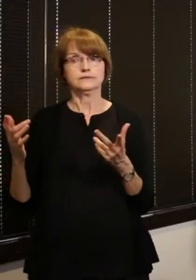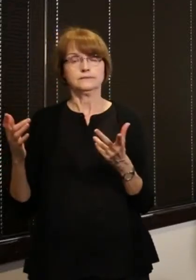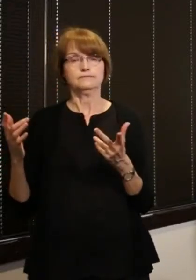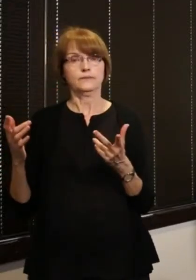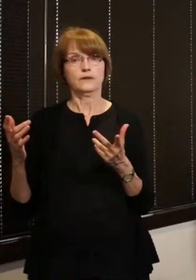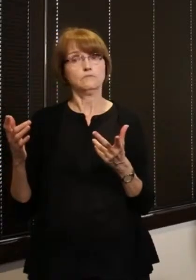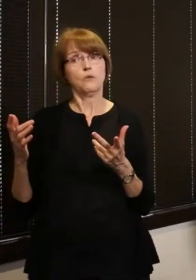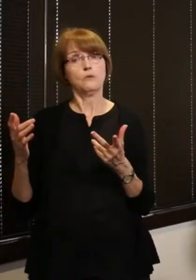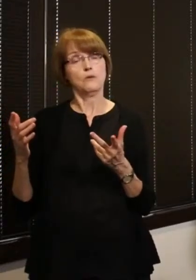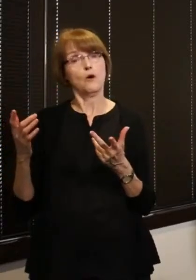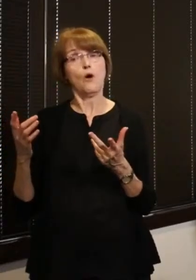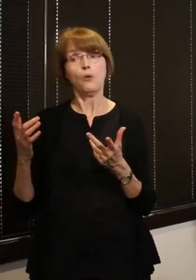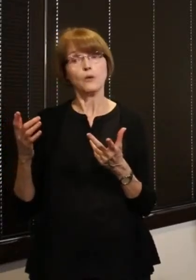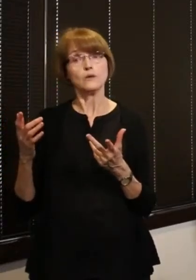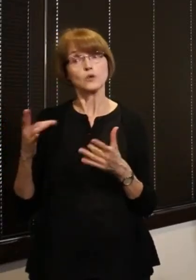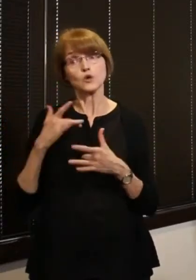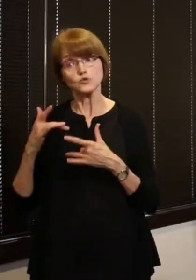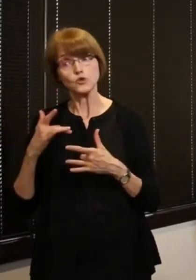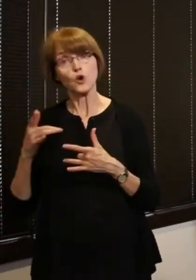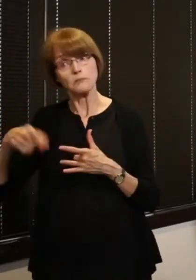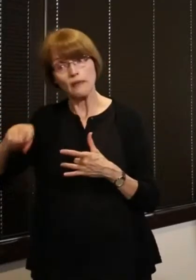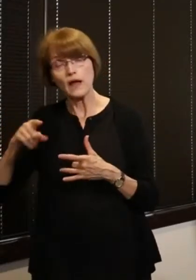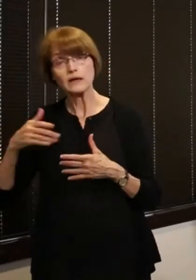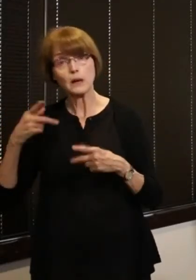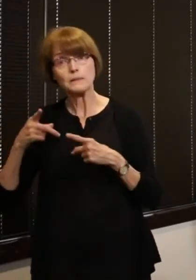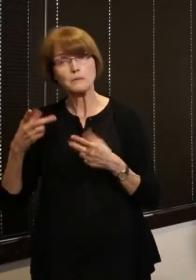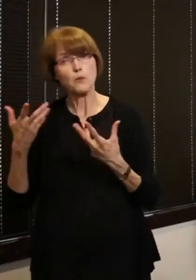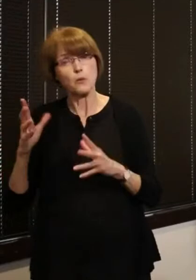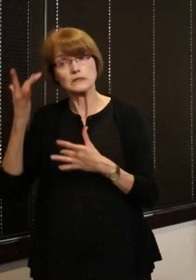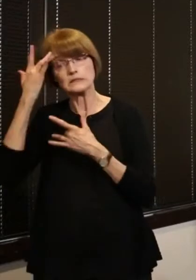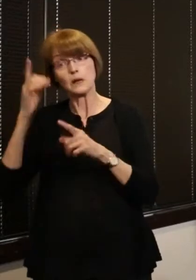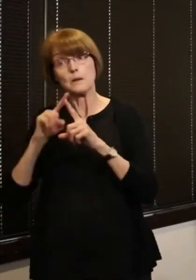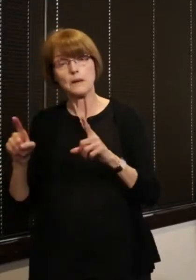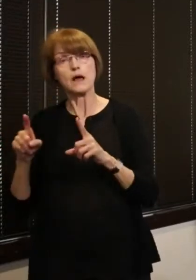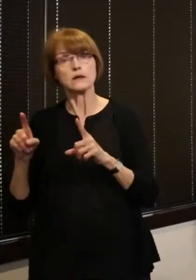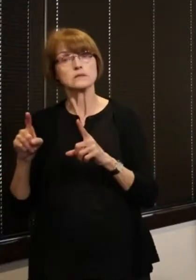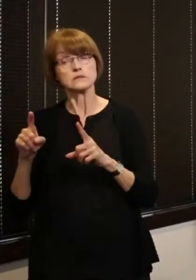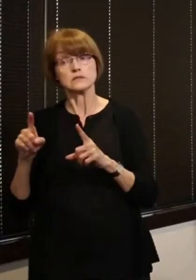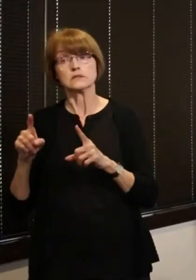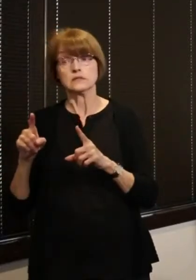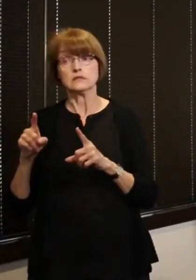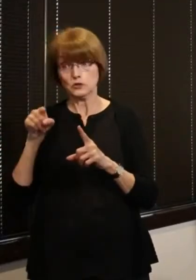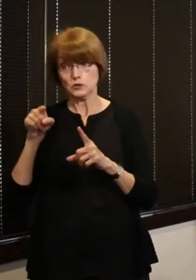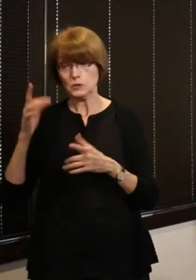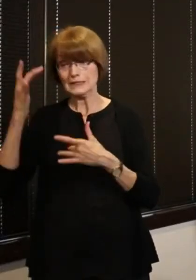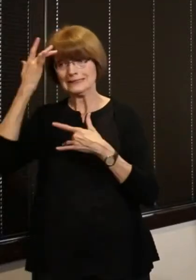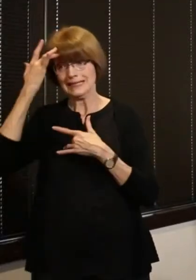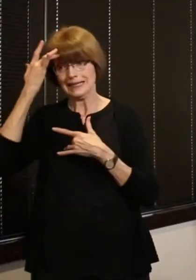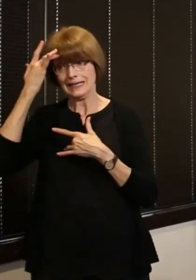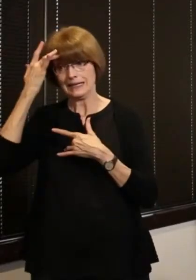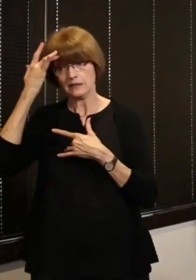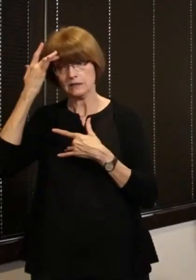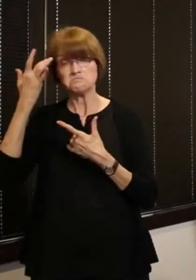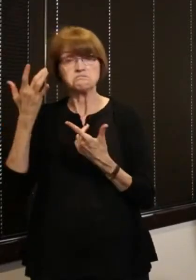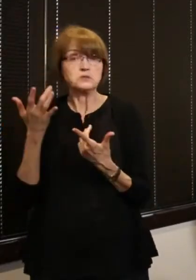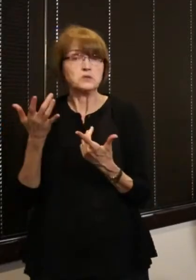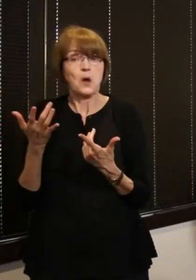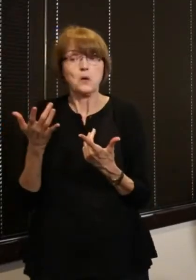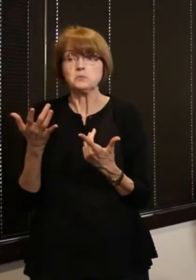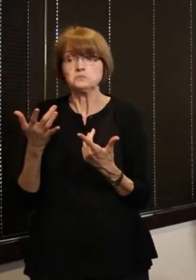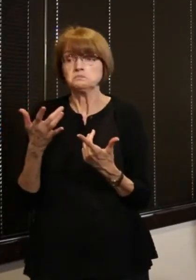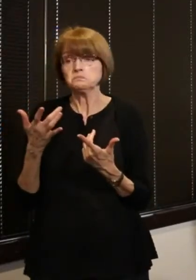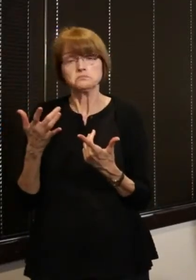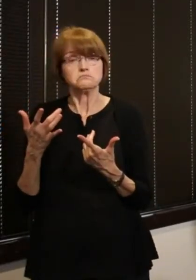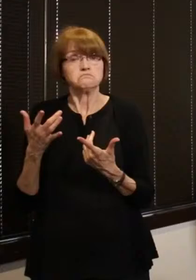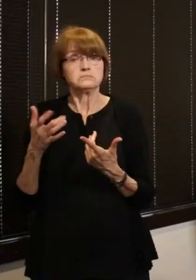worry about them, we do, but it's the people that you're going to transmit it to that we worry about as well, particularly people that are more